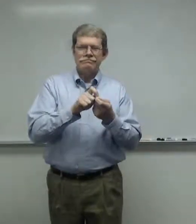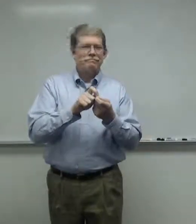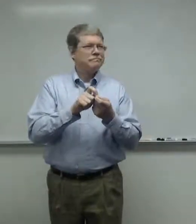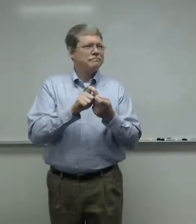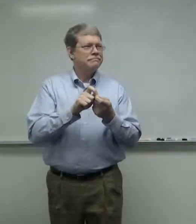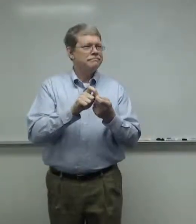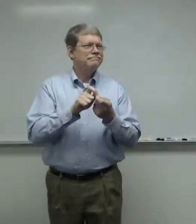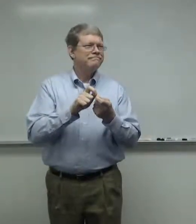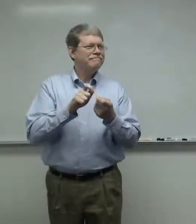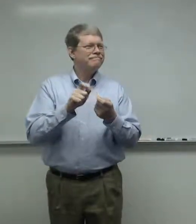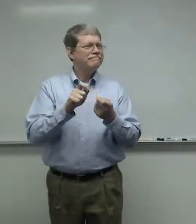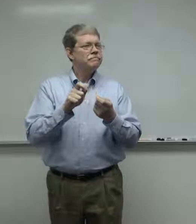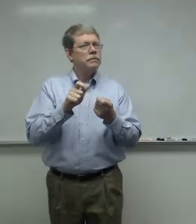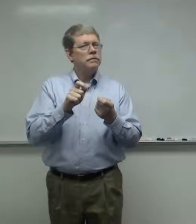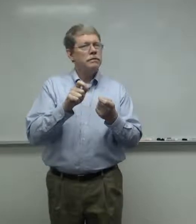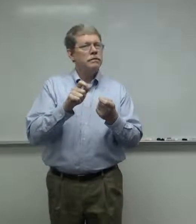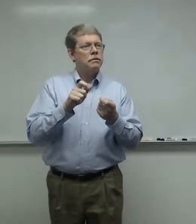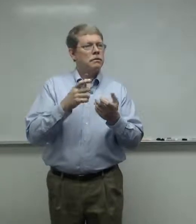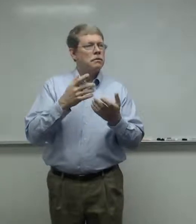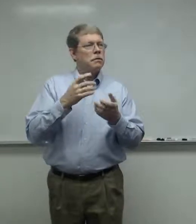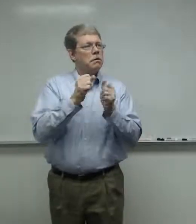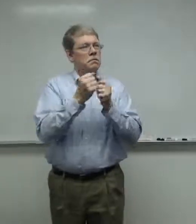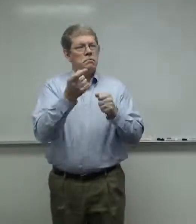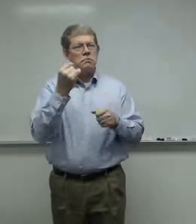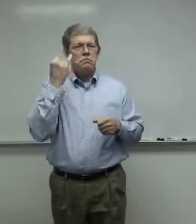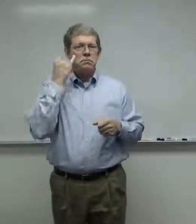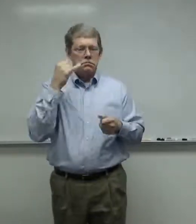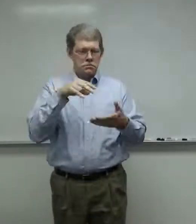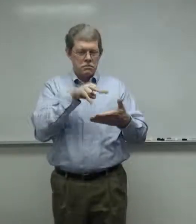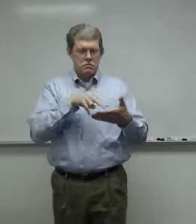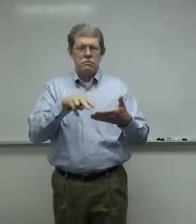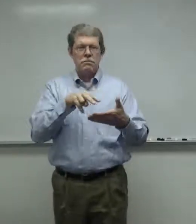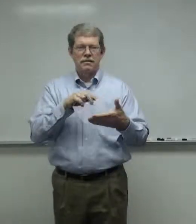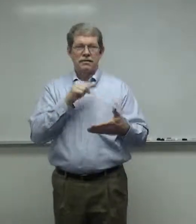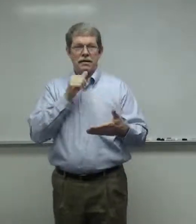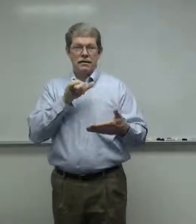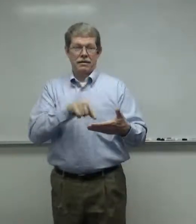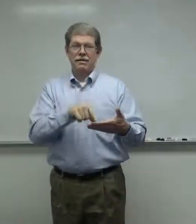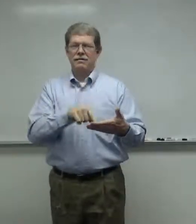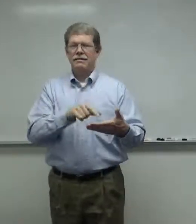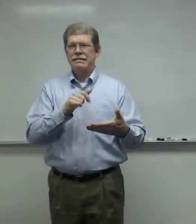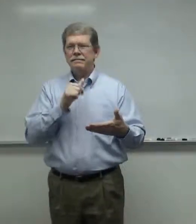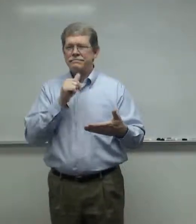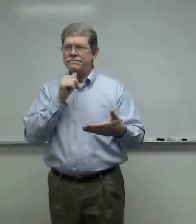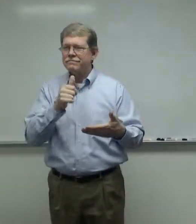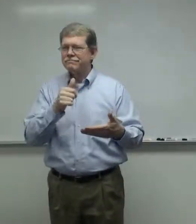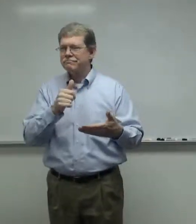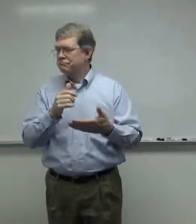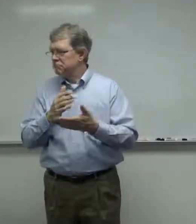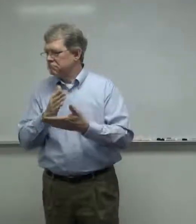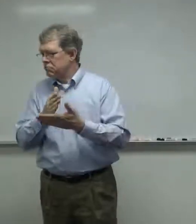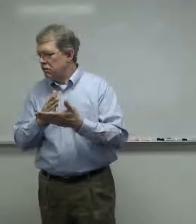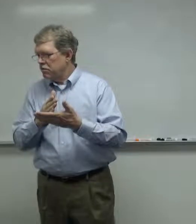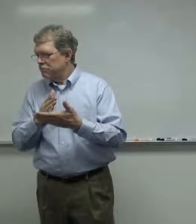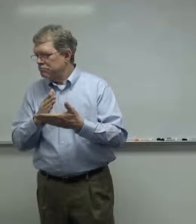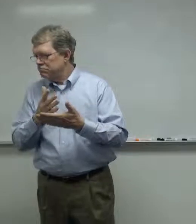not necessarily things I would have chosen, but got this off the internet, so please don't hold